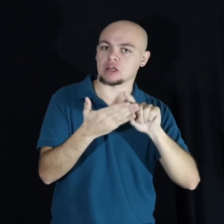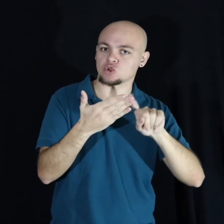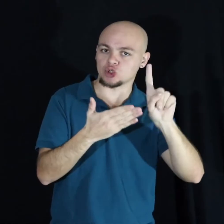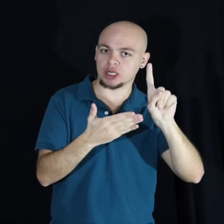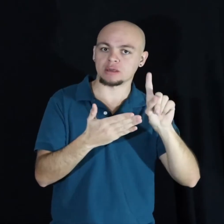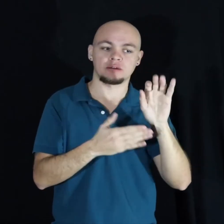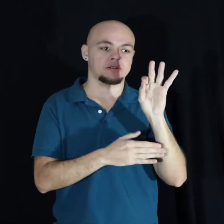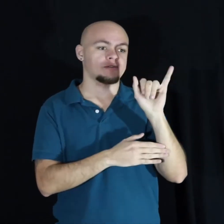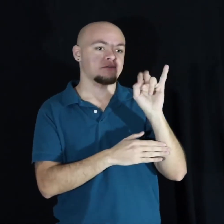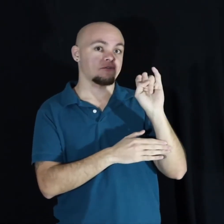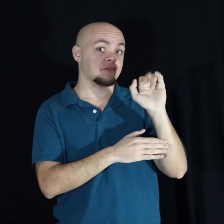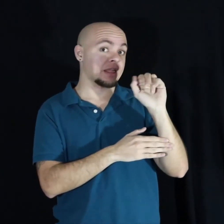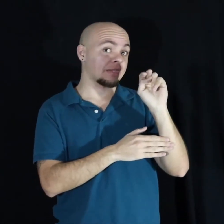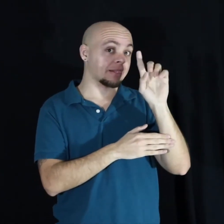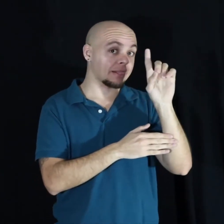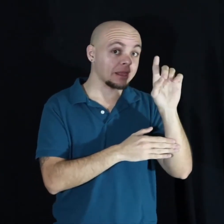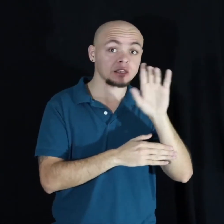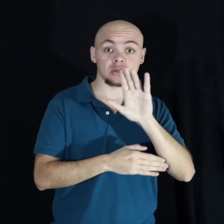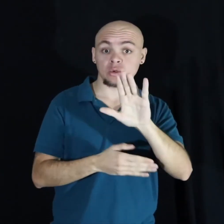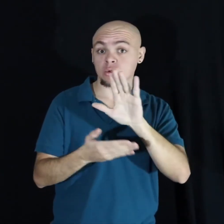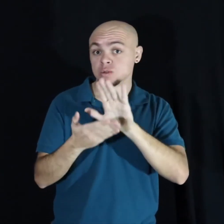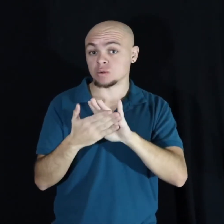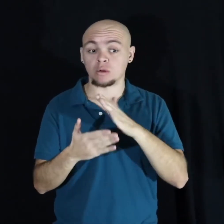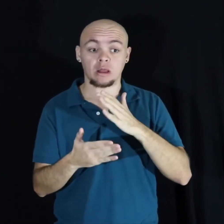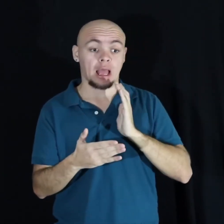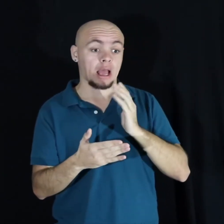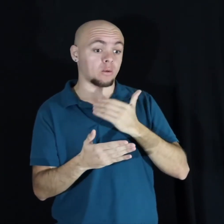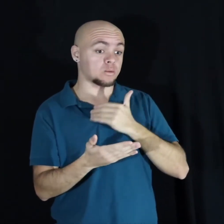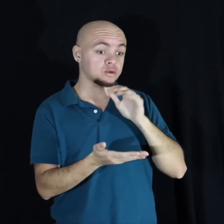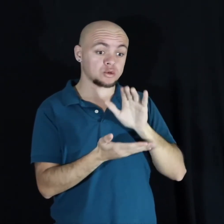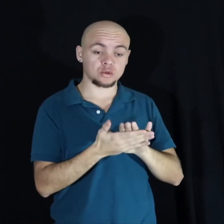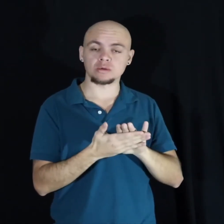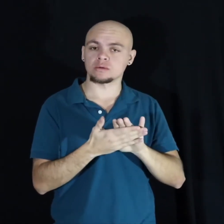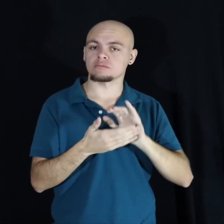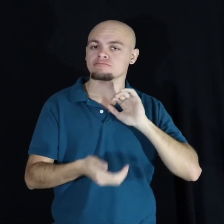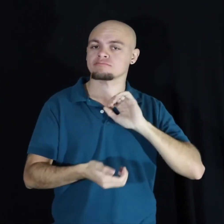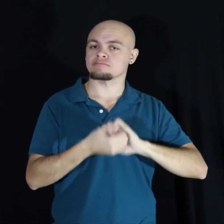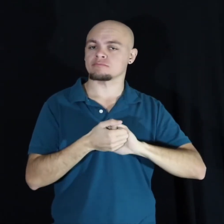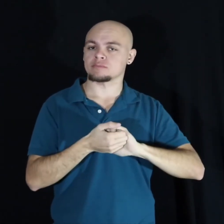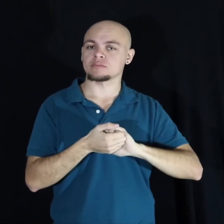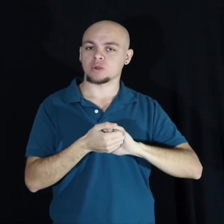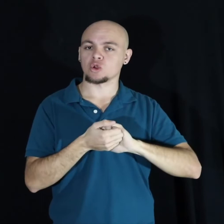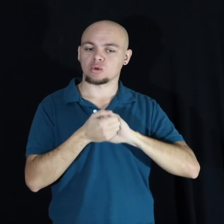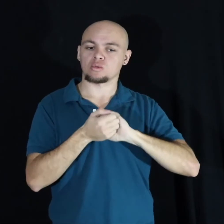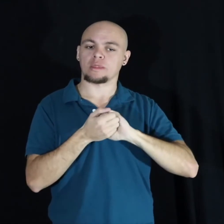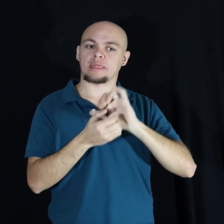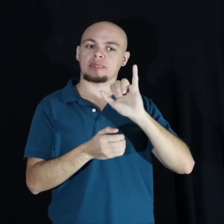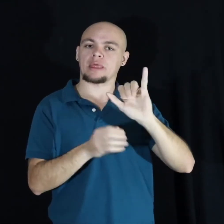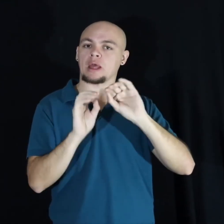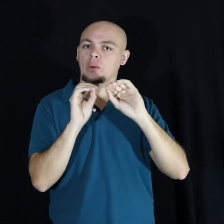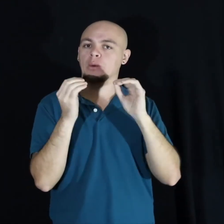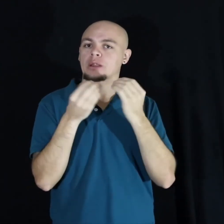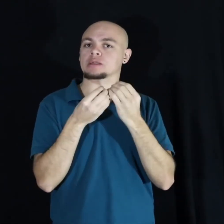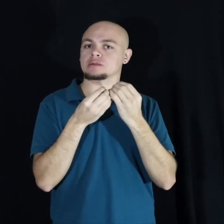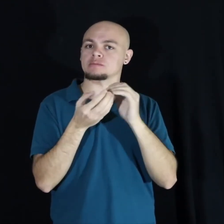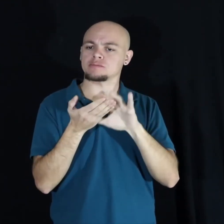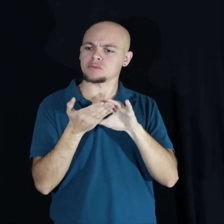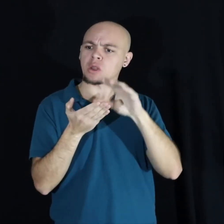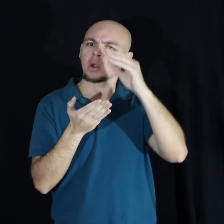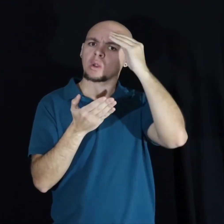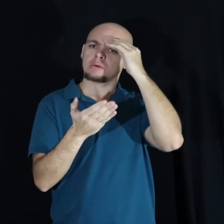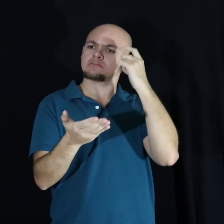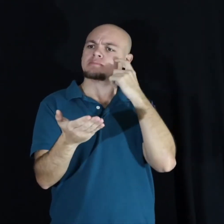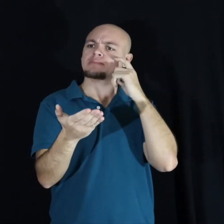perhaps our schools, perhaps your school, could partner with fact-checking organizations so that you can learn how to